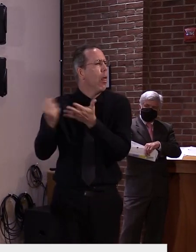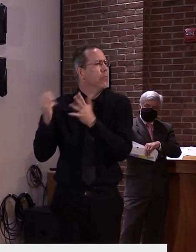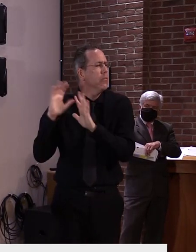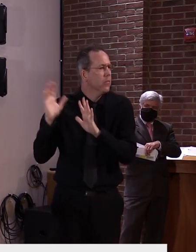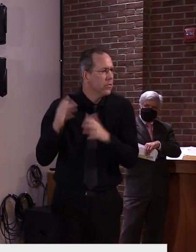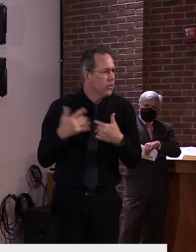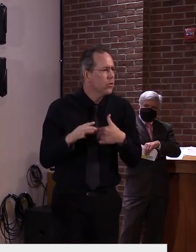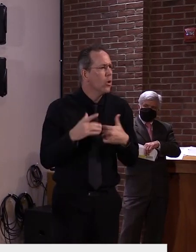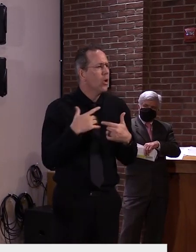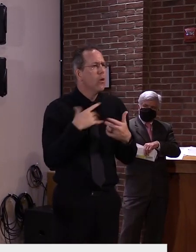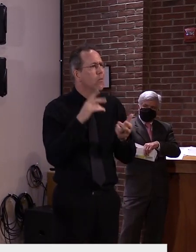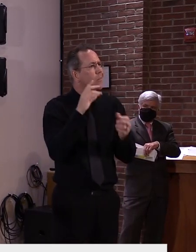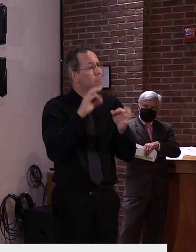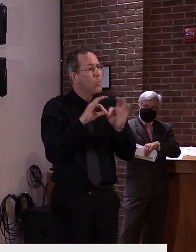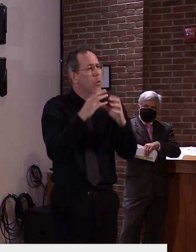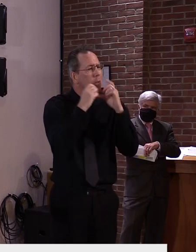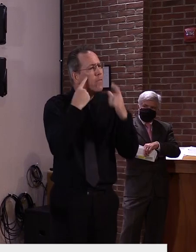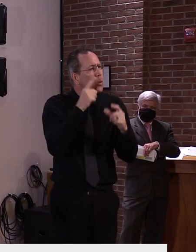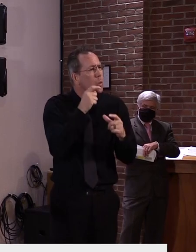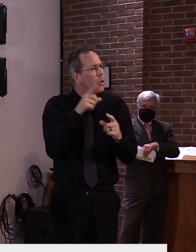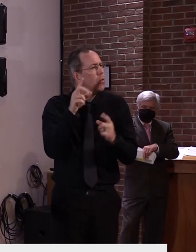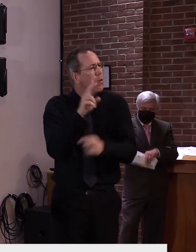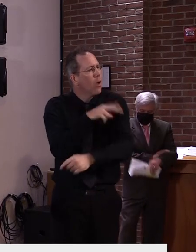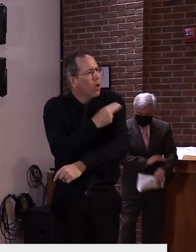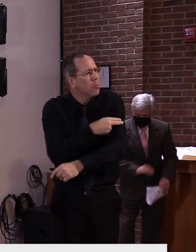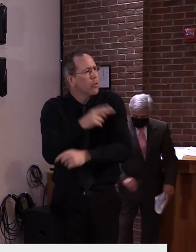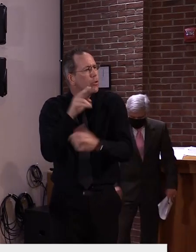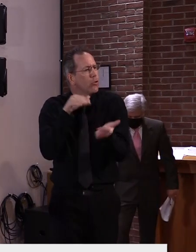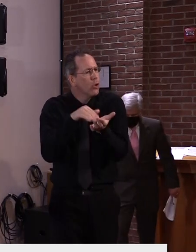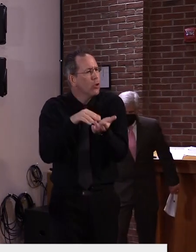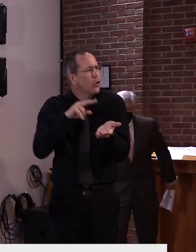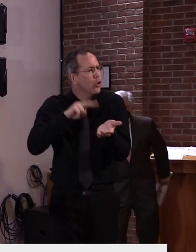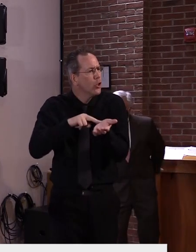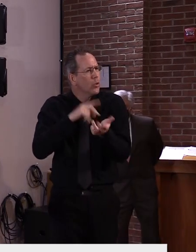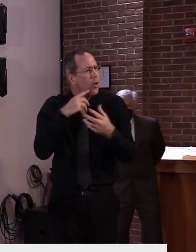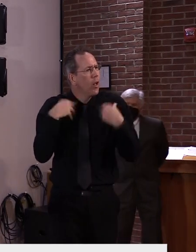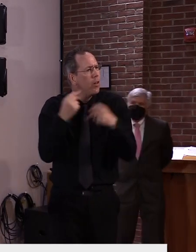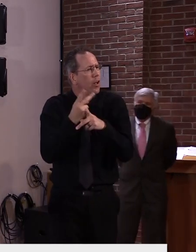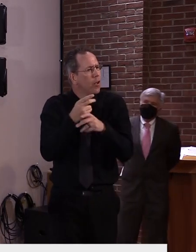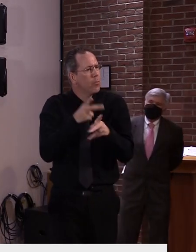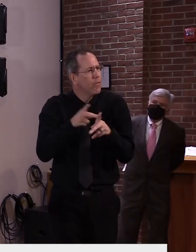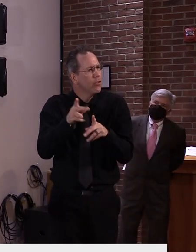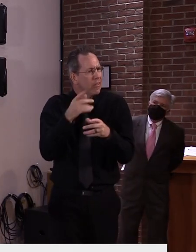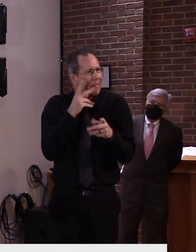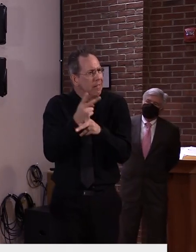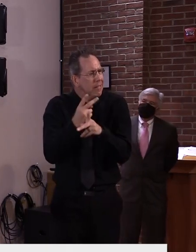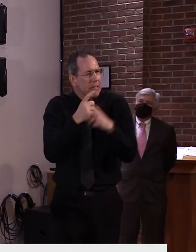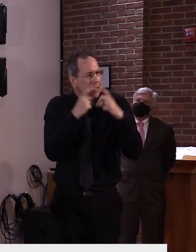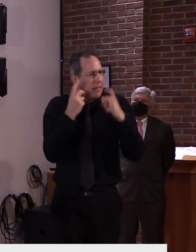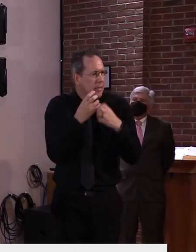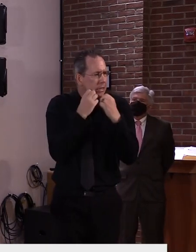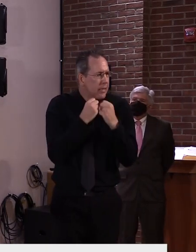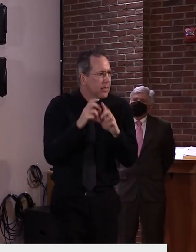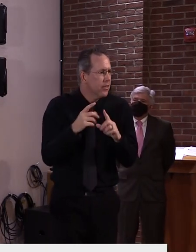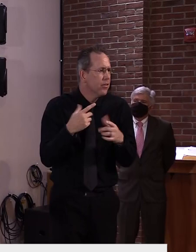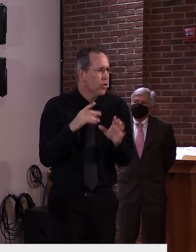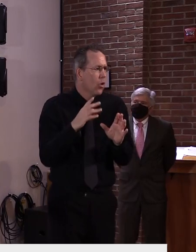providers because of the PPE shortage. And then suddenly the public was told to start using a mask.